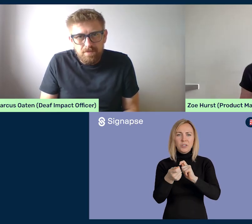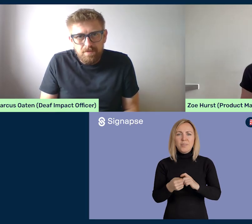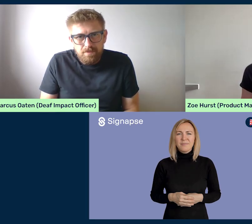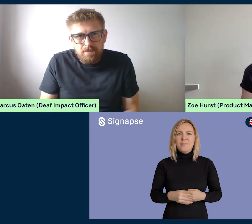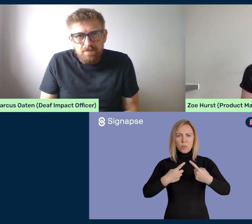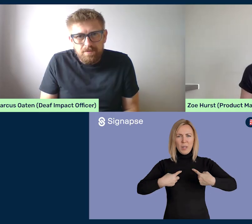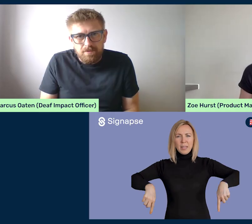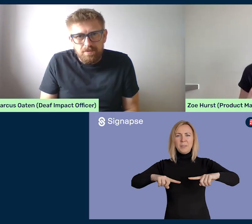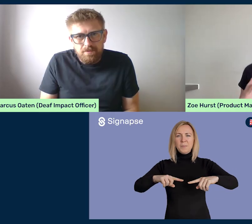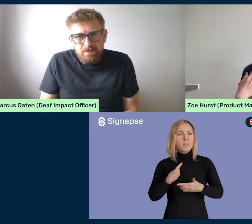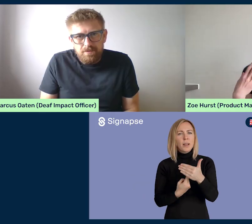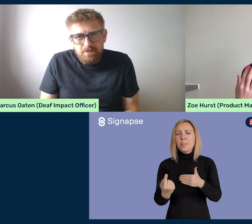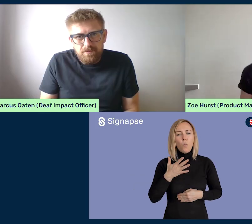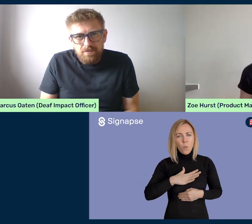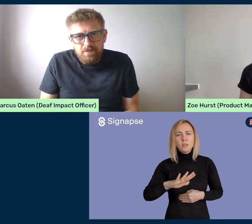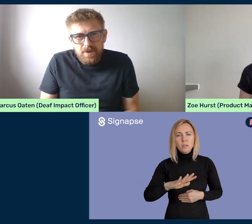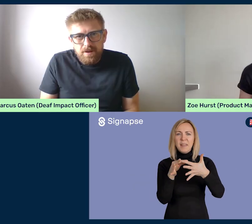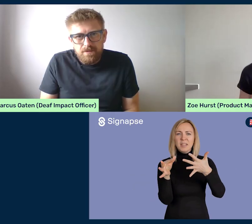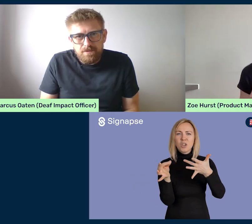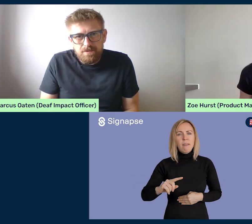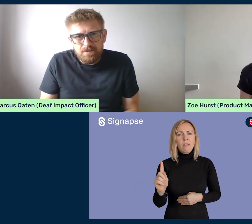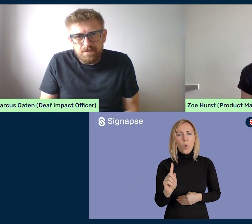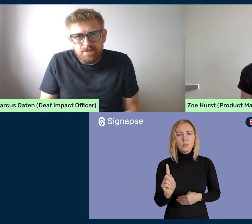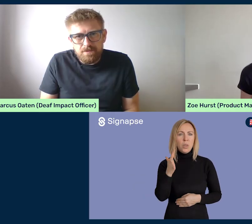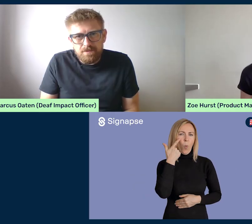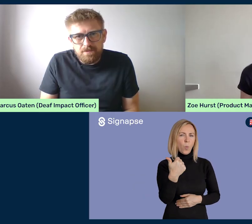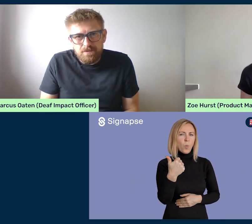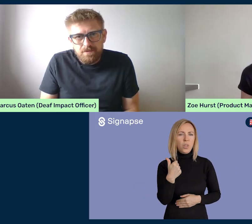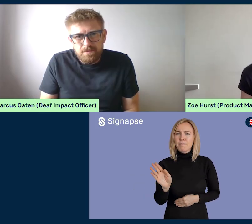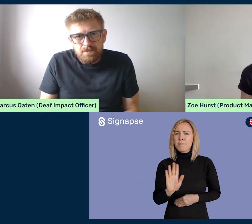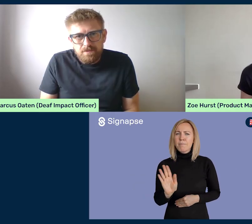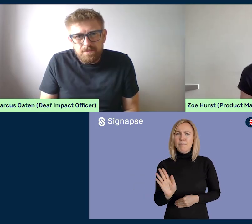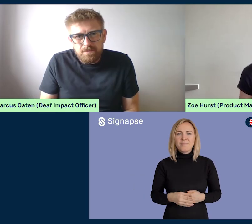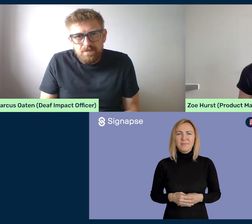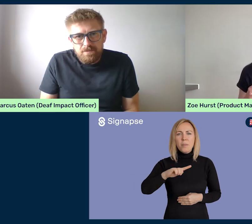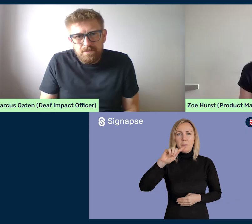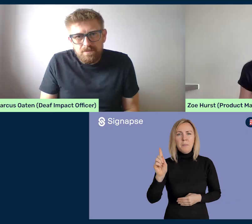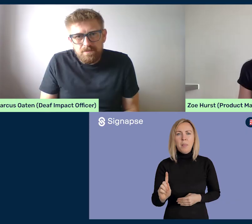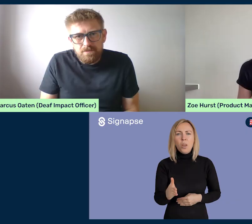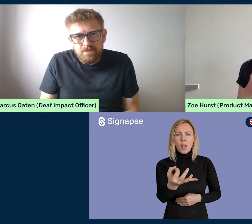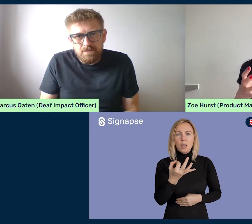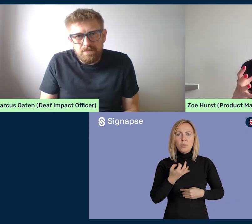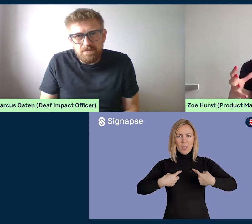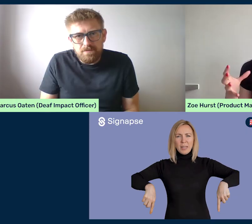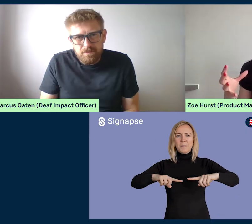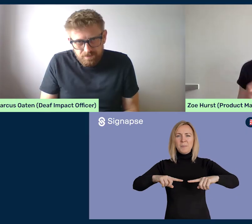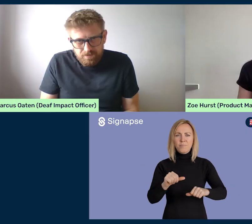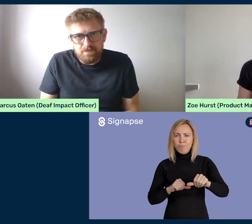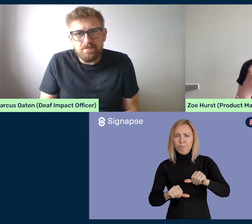actually requested, and we went through it all and we showed them very initial designs. And